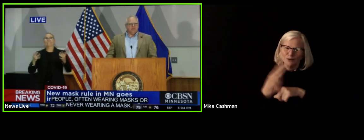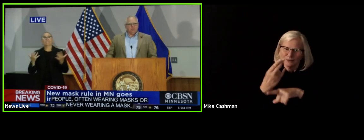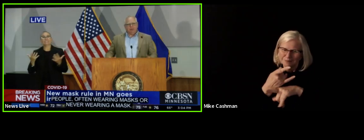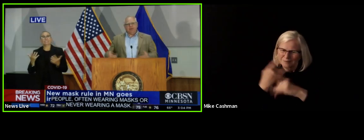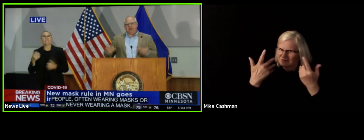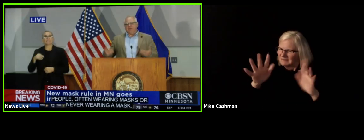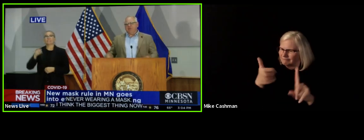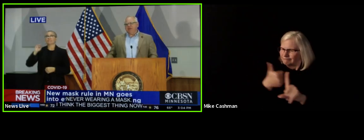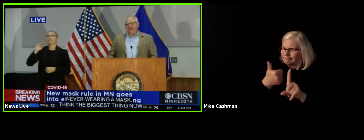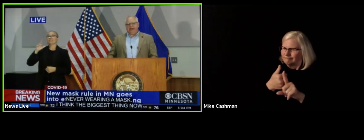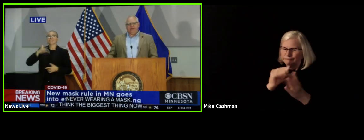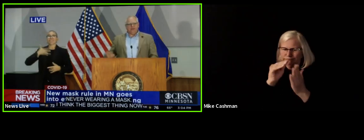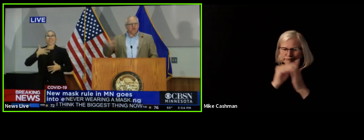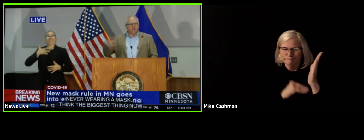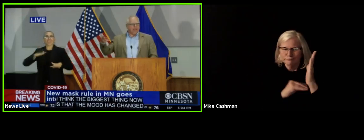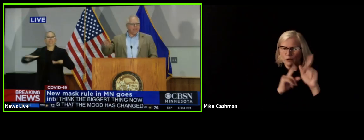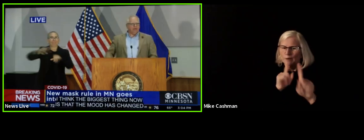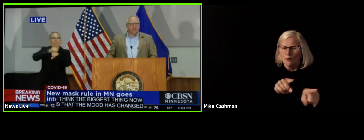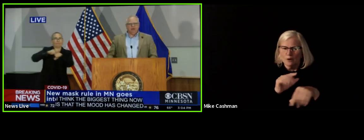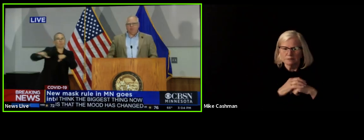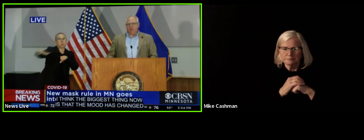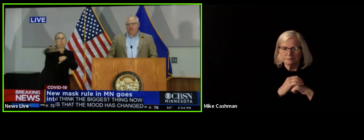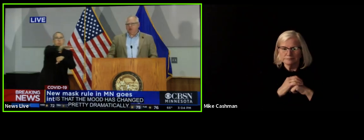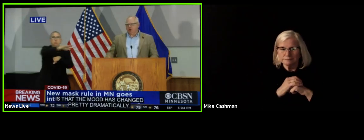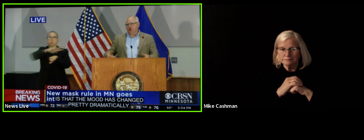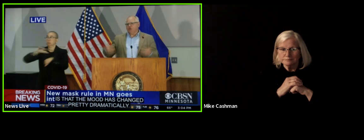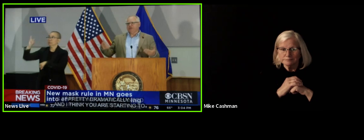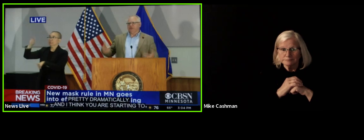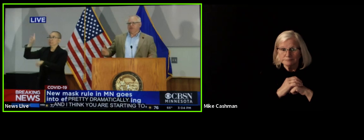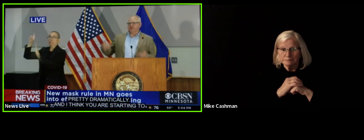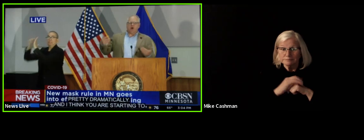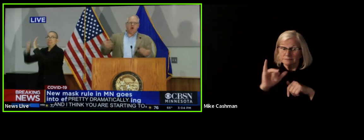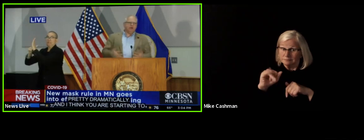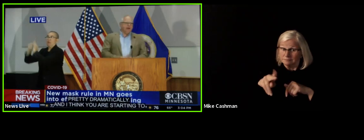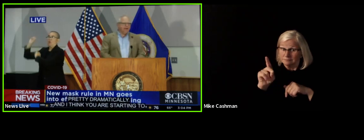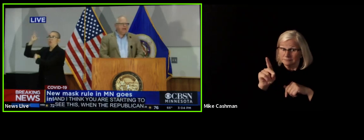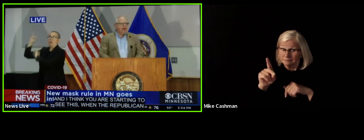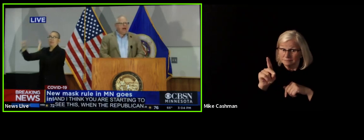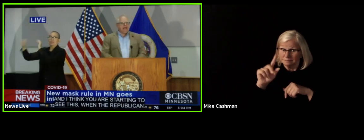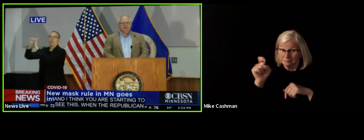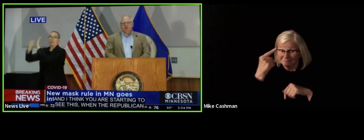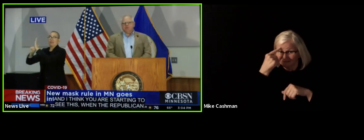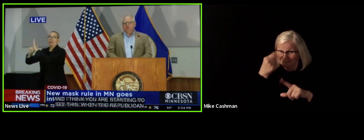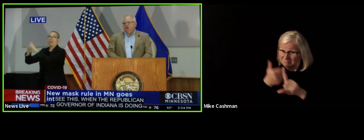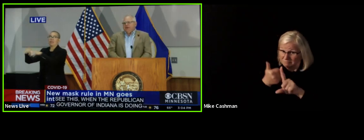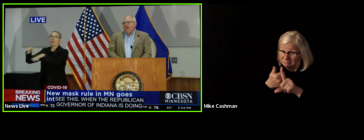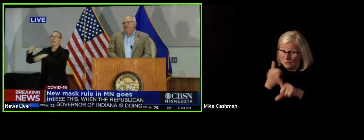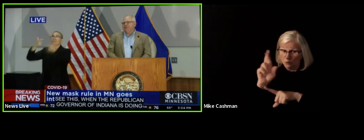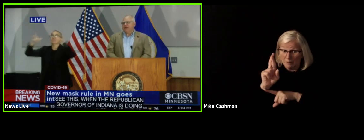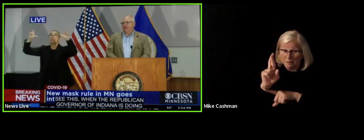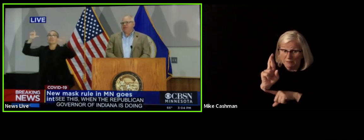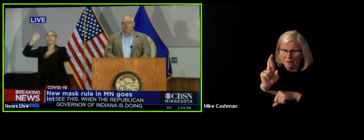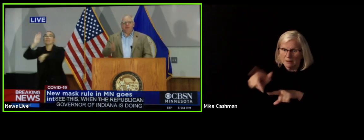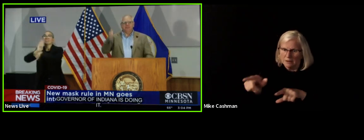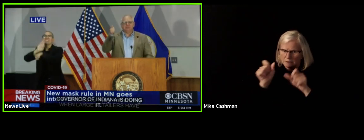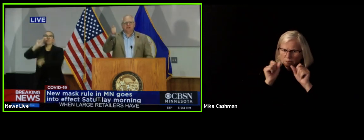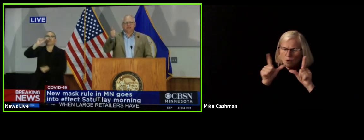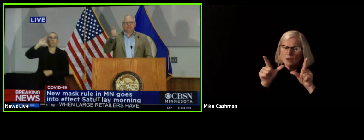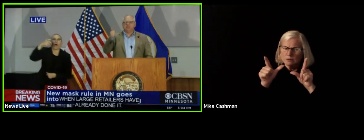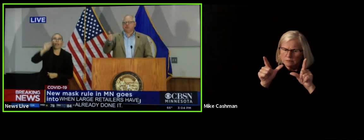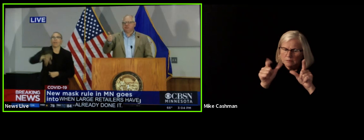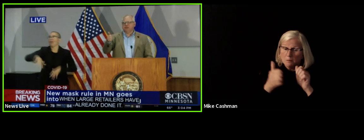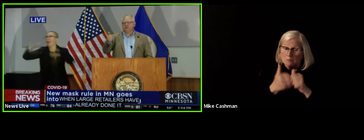the Republican governor of Indiana is doing it, when large retailers have already done it. I think most people know, in the case I'm making to people, this is